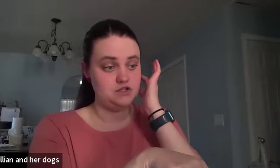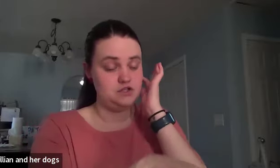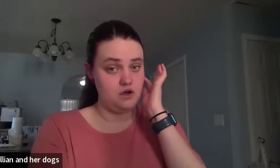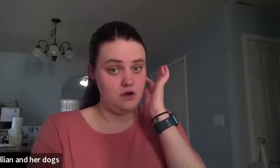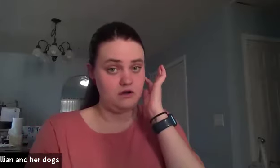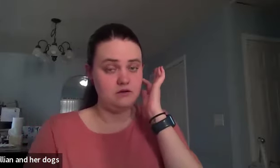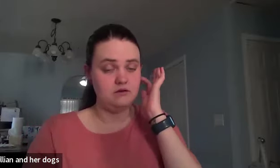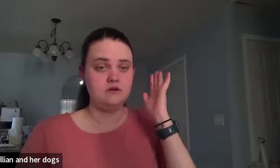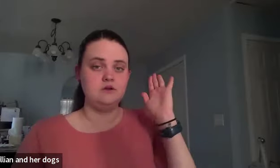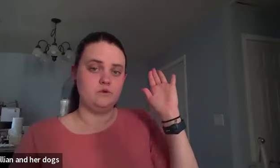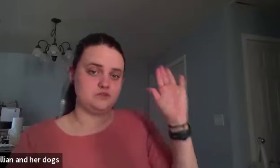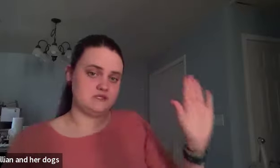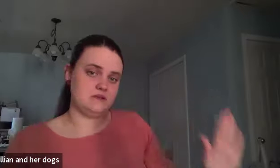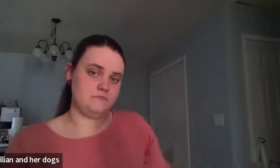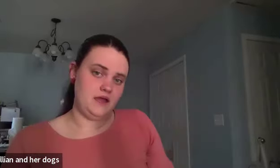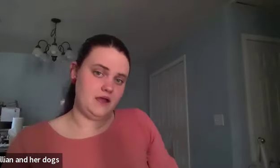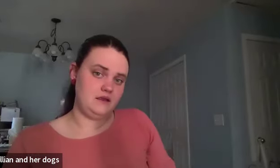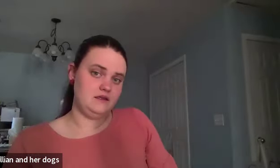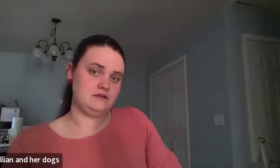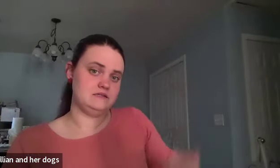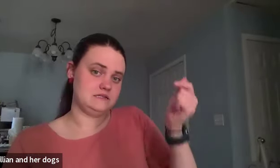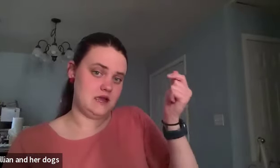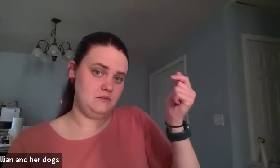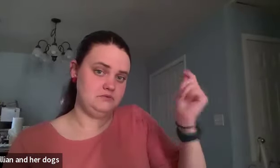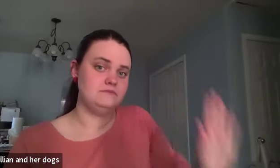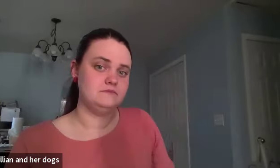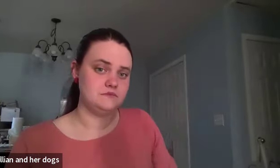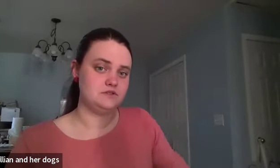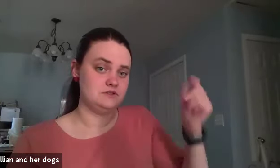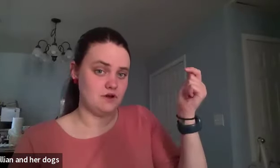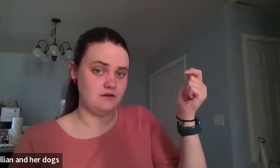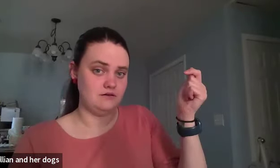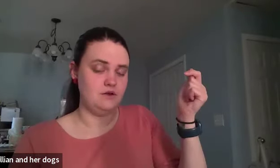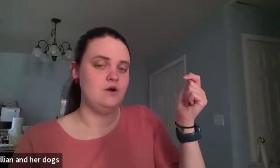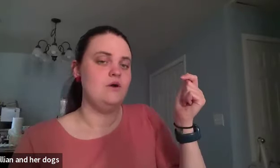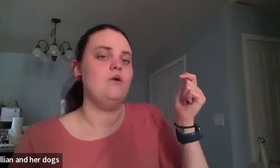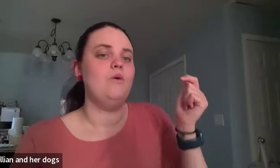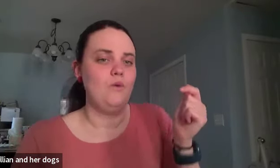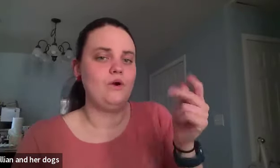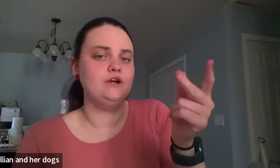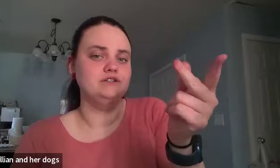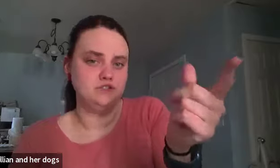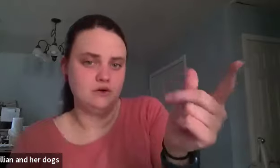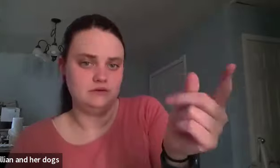Then dog, which was the pat, snap, dog, or dog,